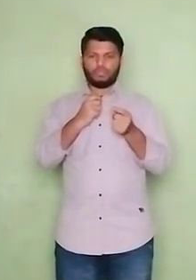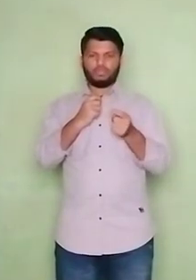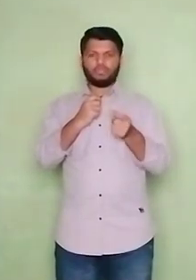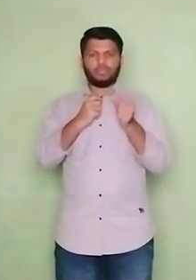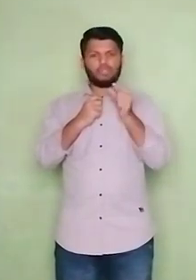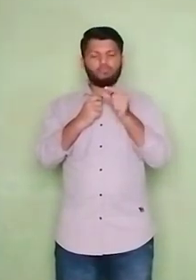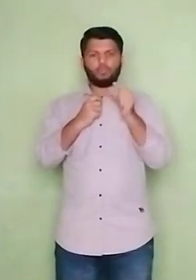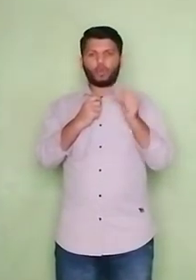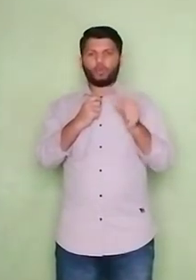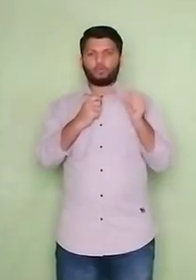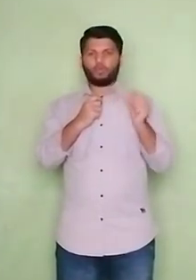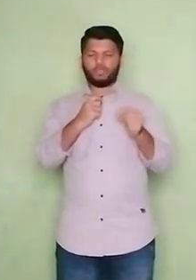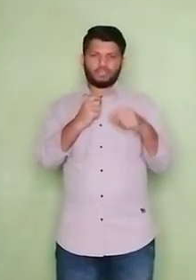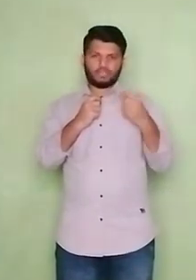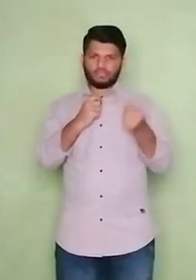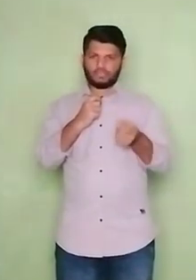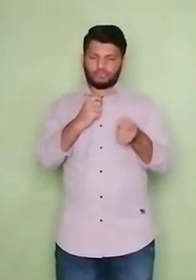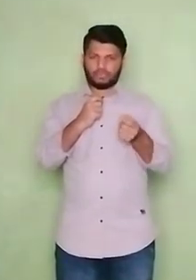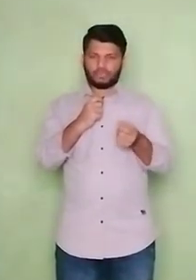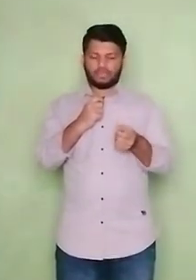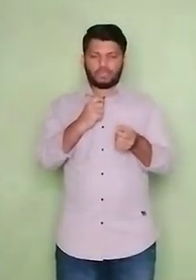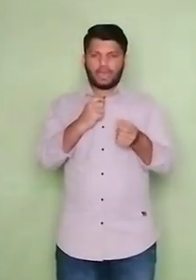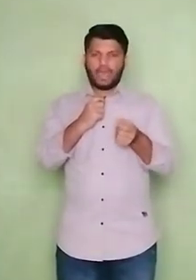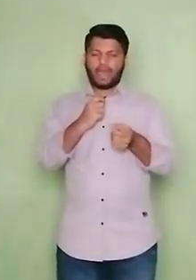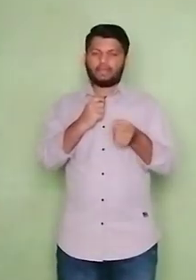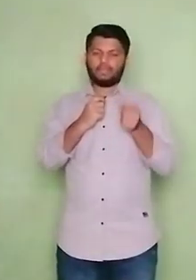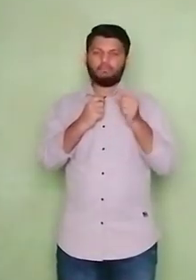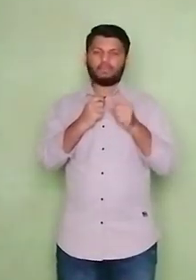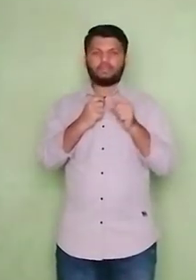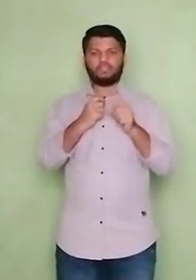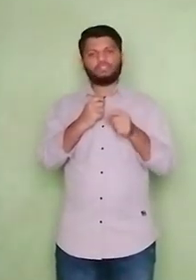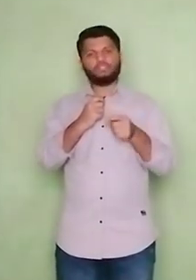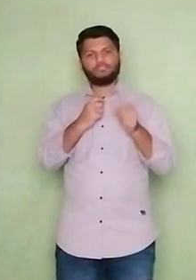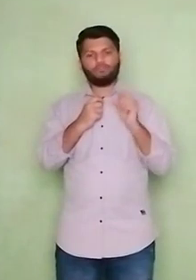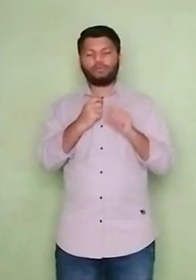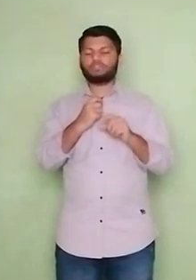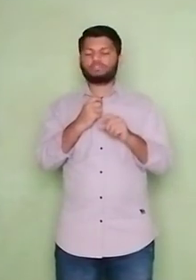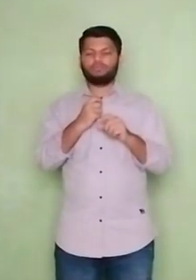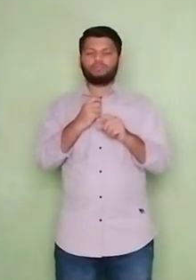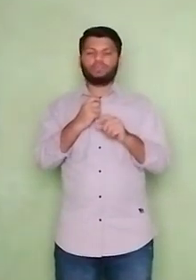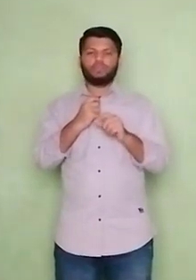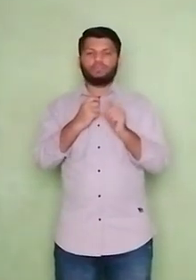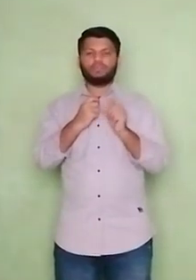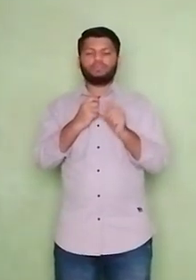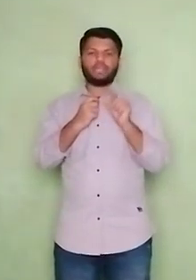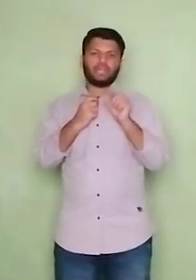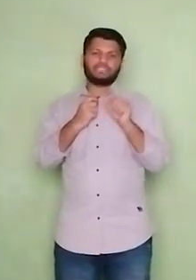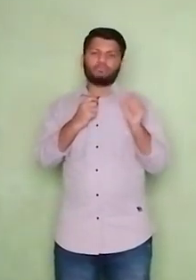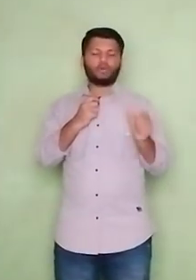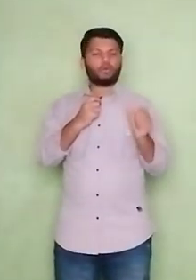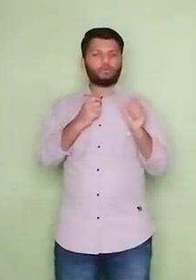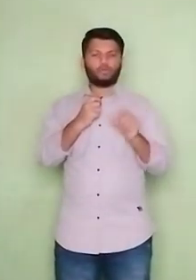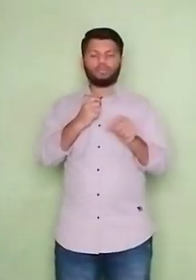then the if block of code is executed, and if the condition is false, then the else block of code